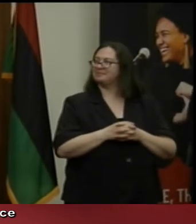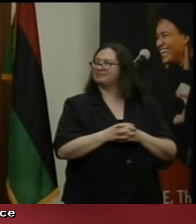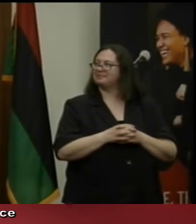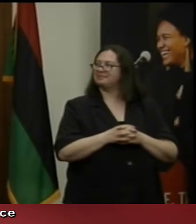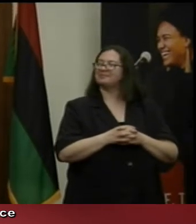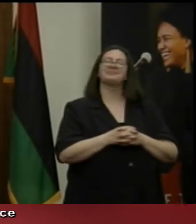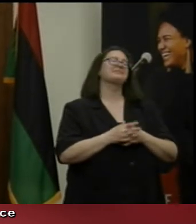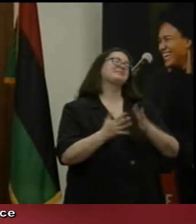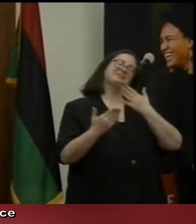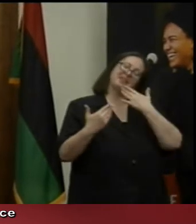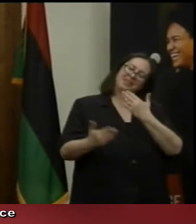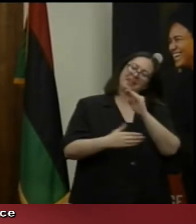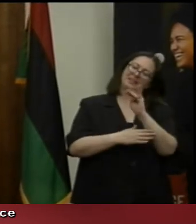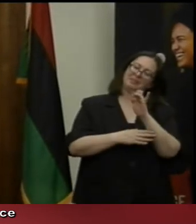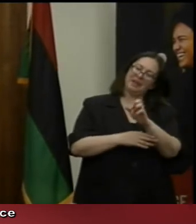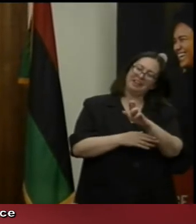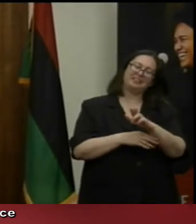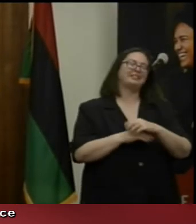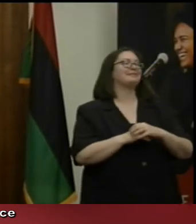Thank you, Mayor.